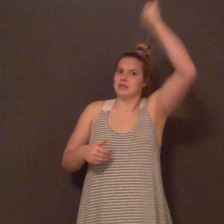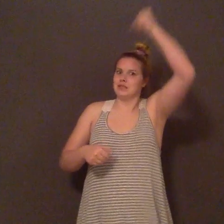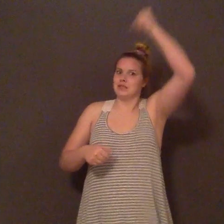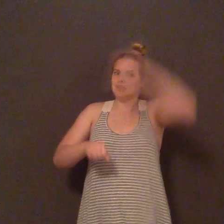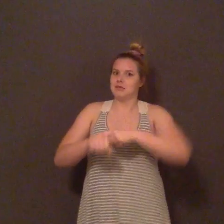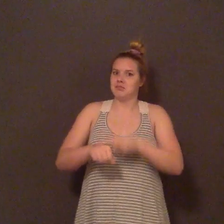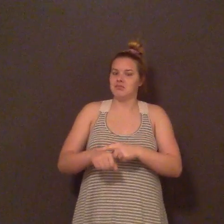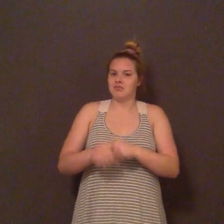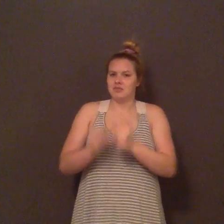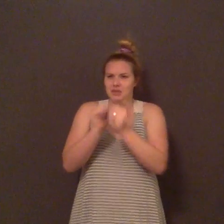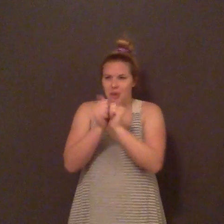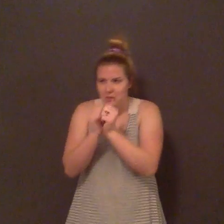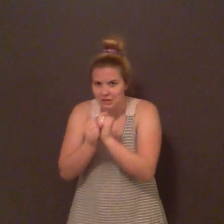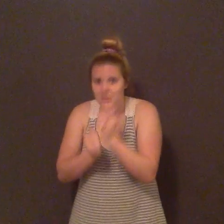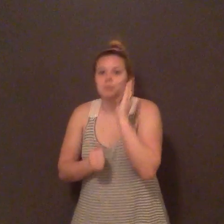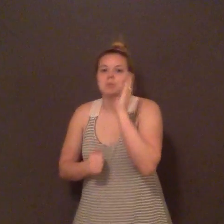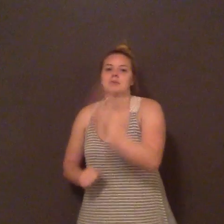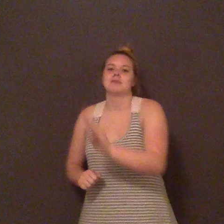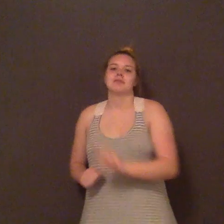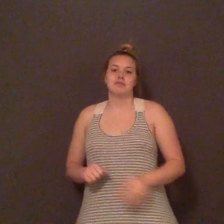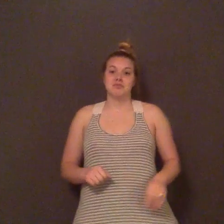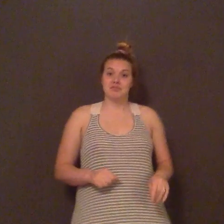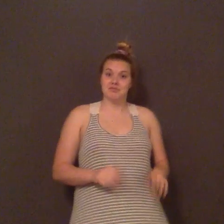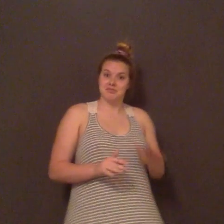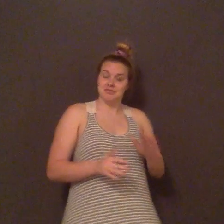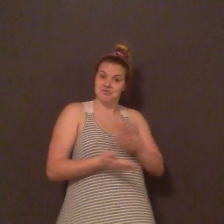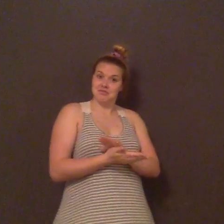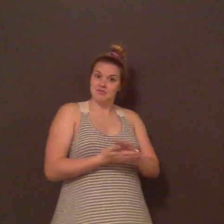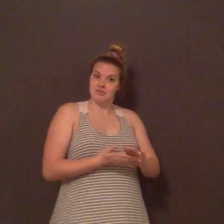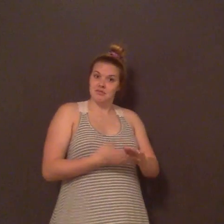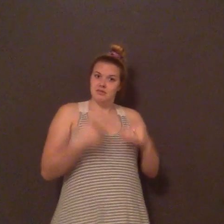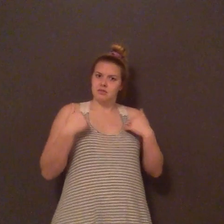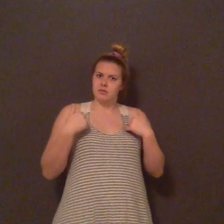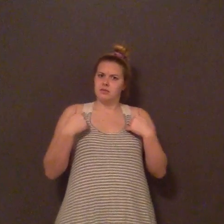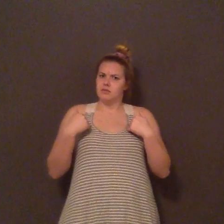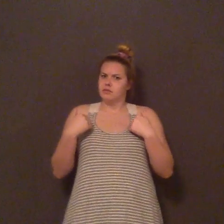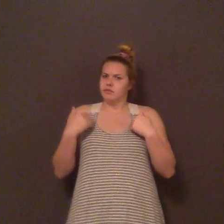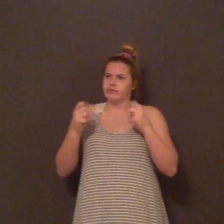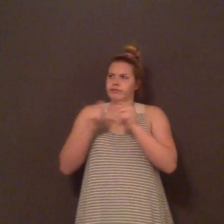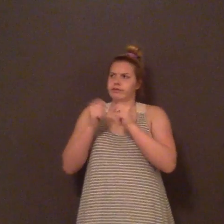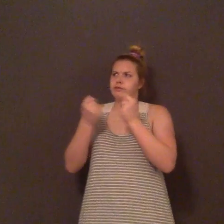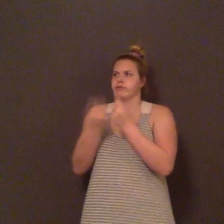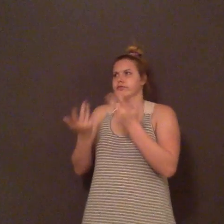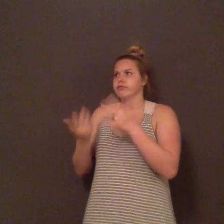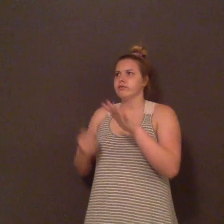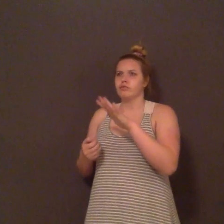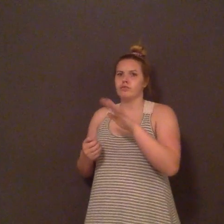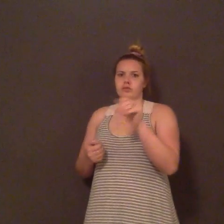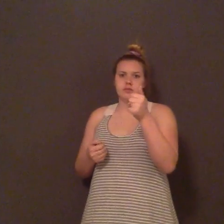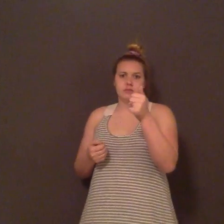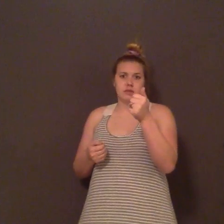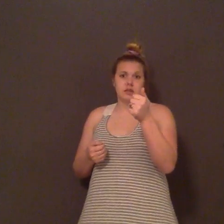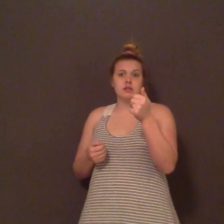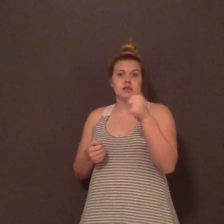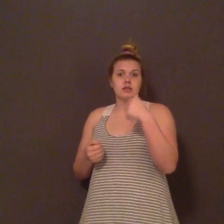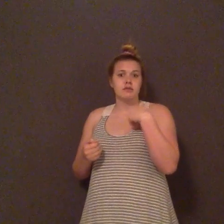Yeah, I'll get them. That's the spirit. You got what, 10 teams in the conference? I think so. No, there are. I checked. So let's